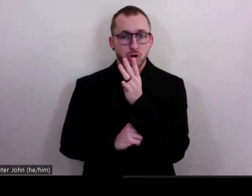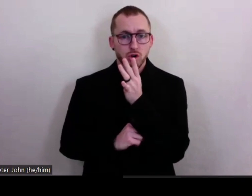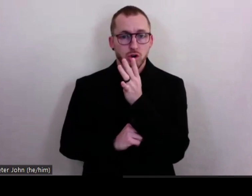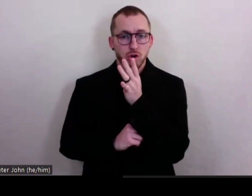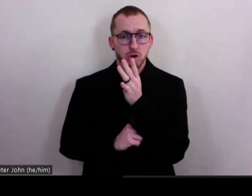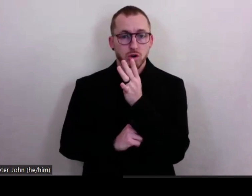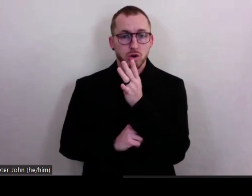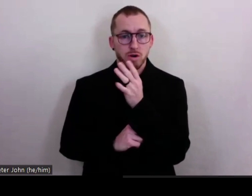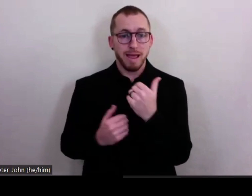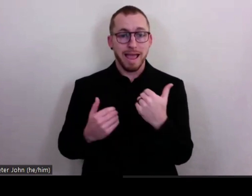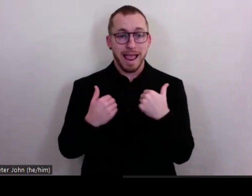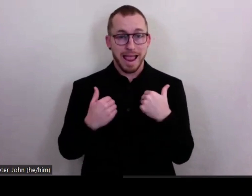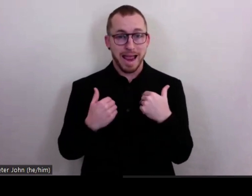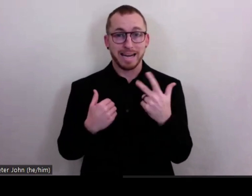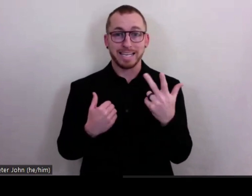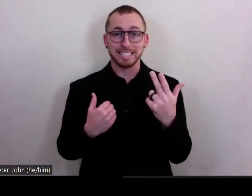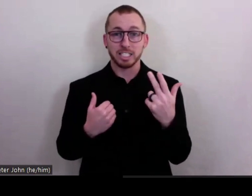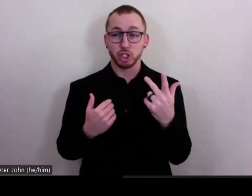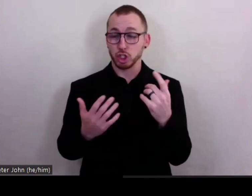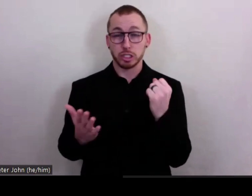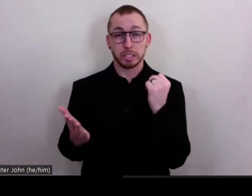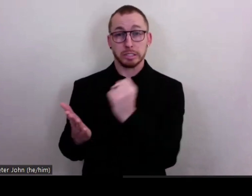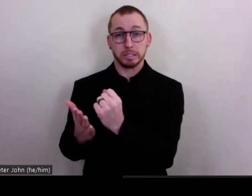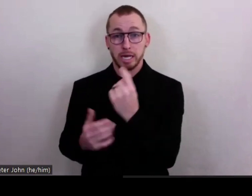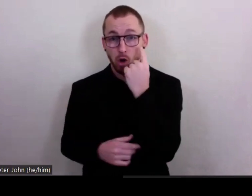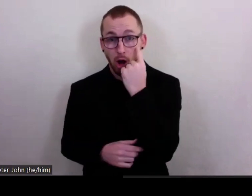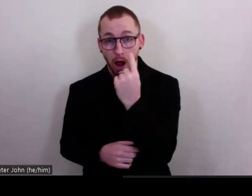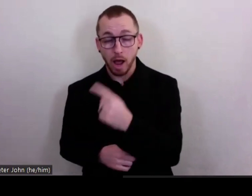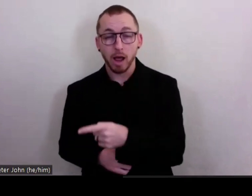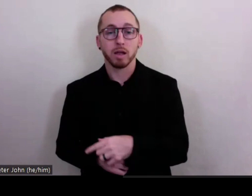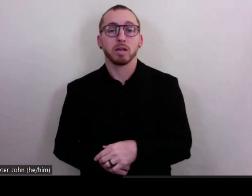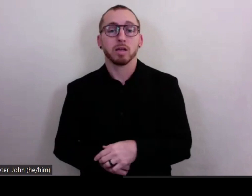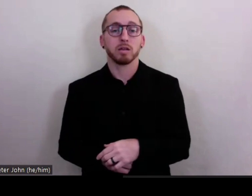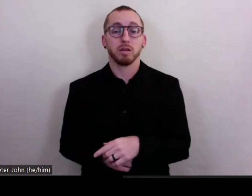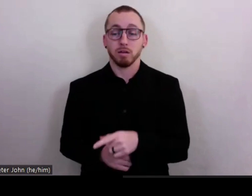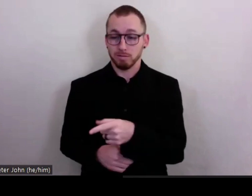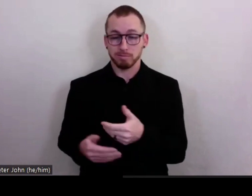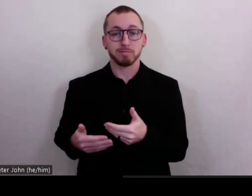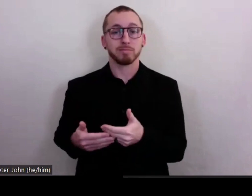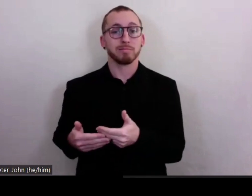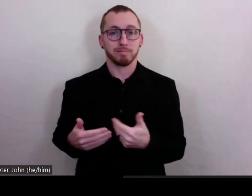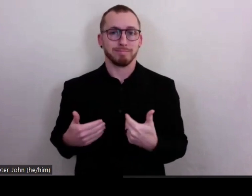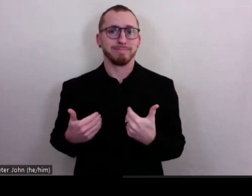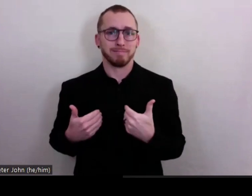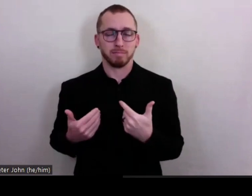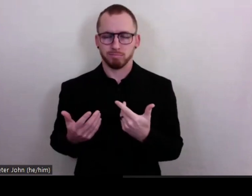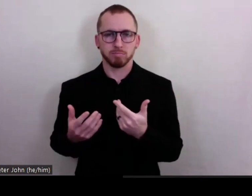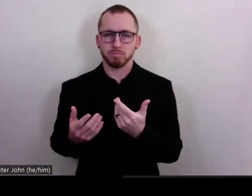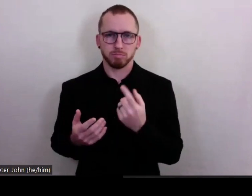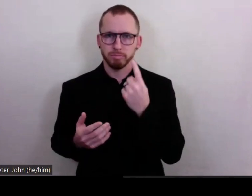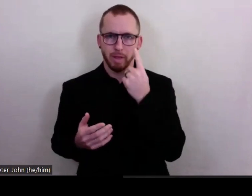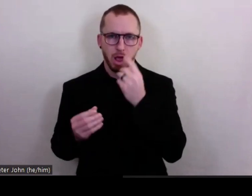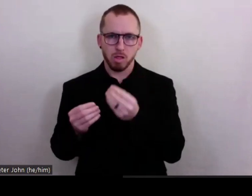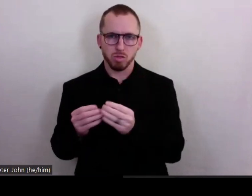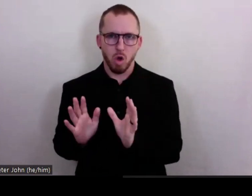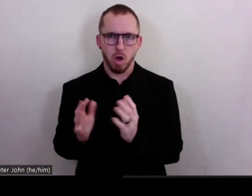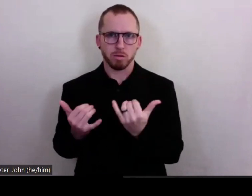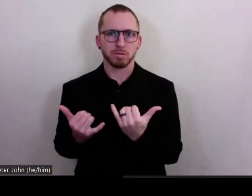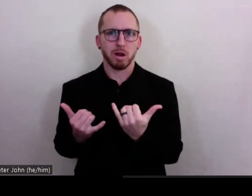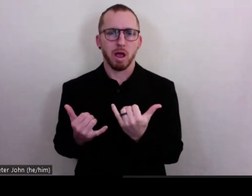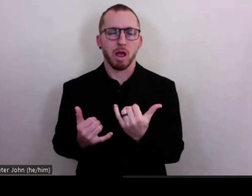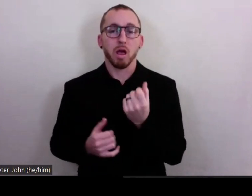kid in the eye, and she has thus now lost her eye. But when she was